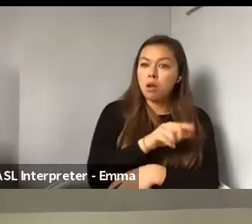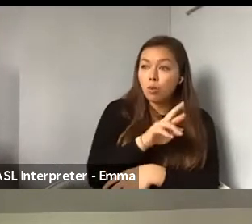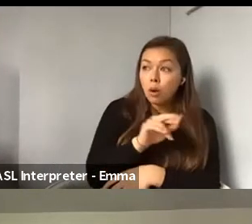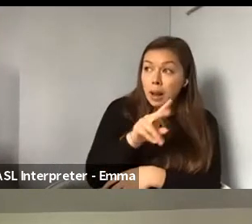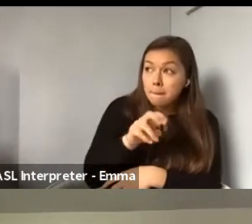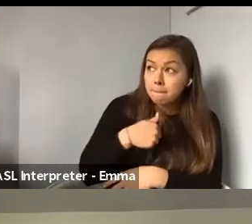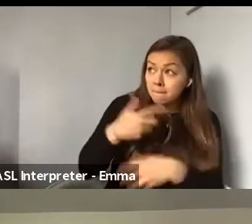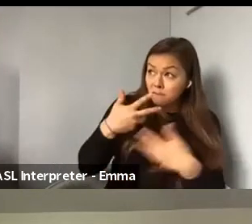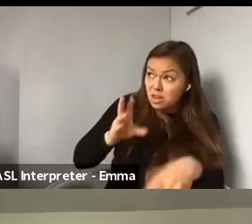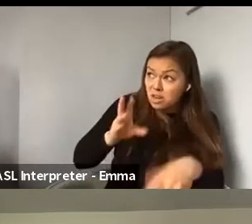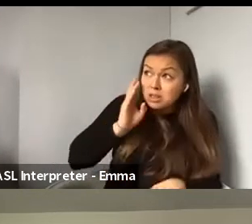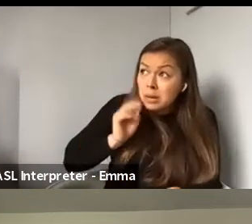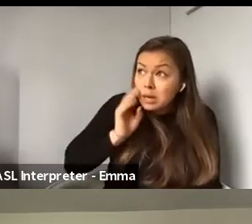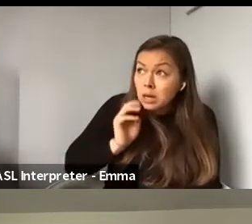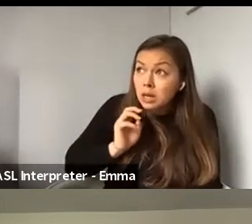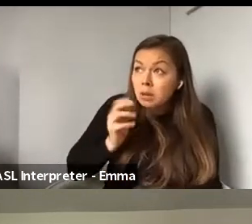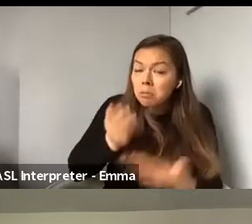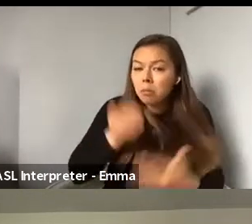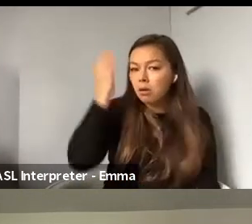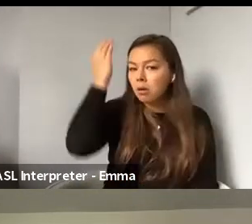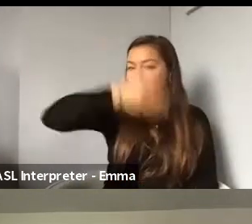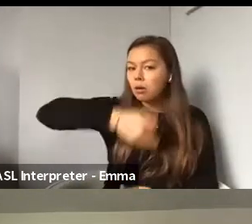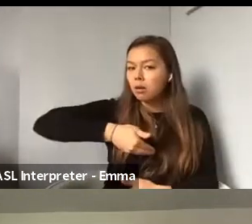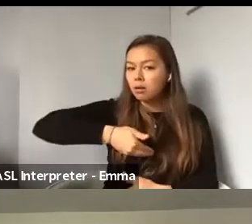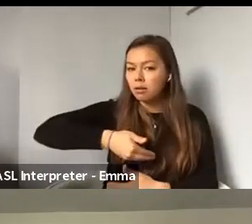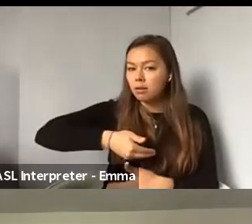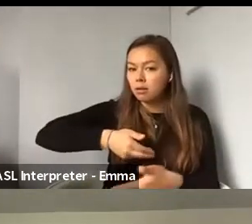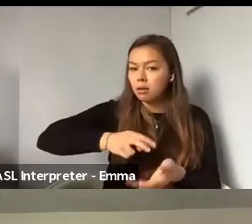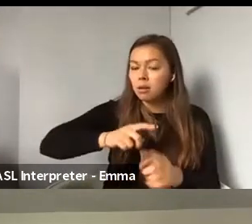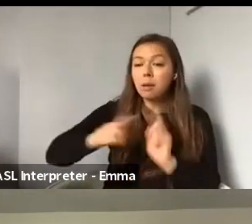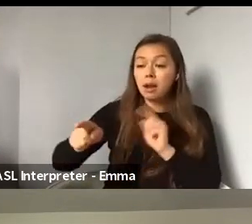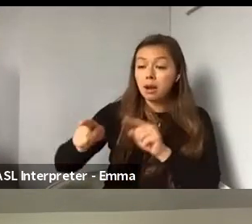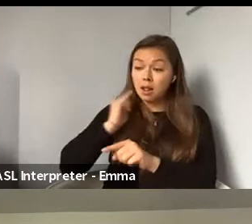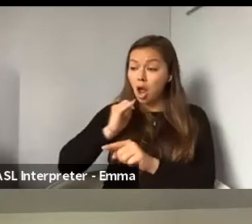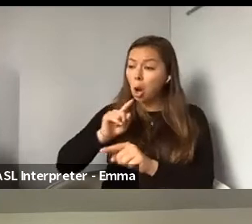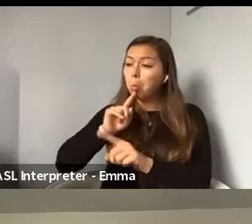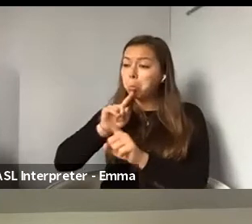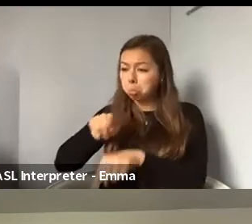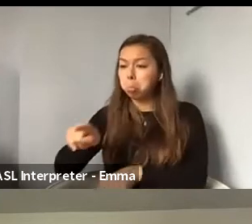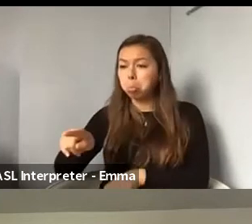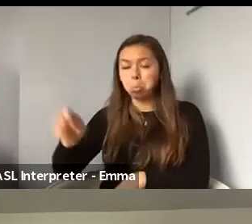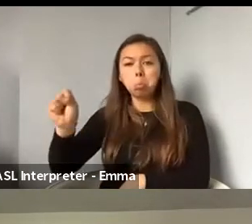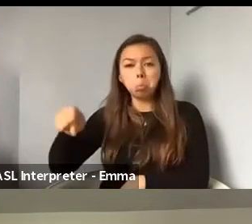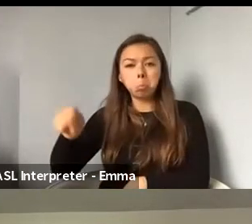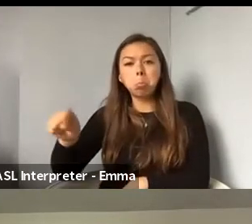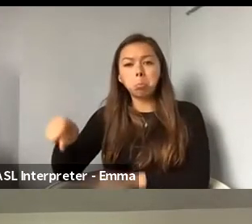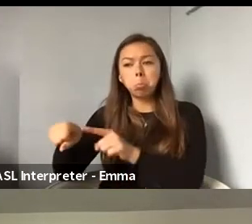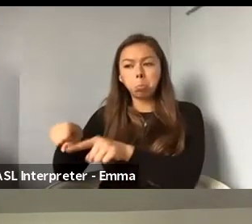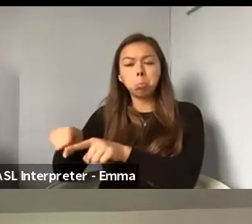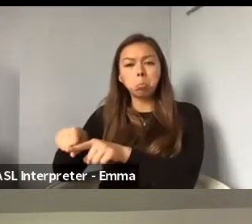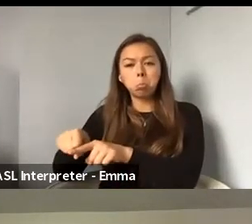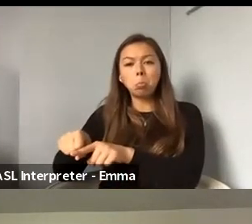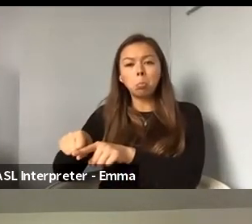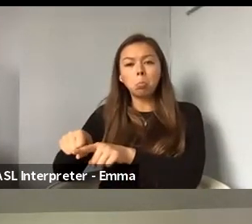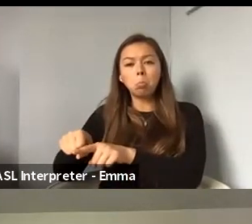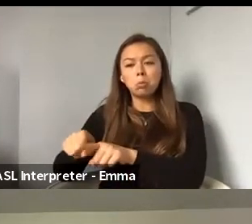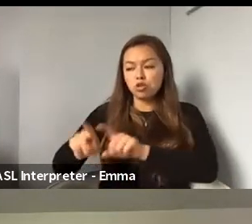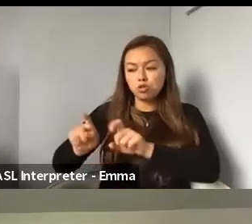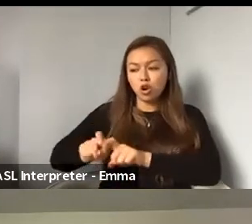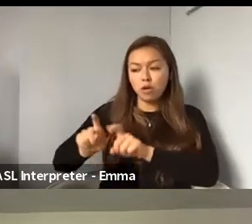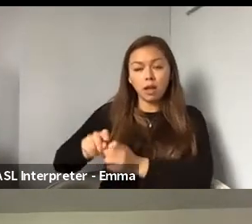to admit it to yourself, admit it to a survey, rather than you don't want to think